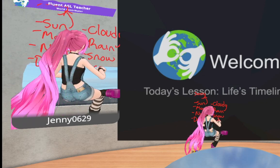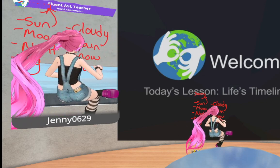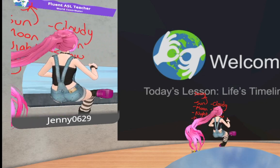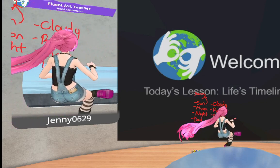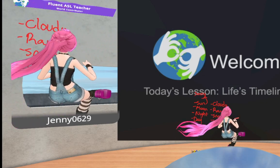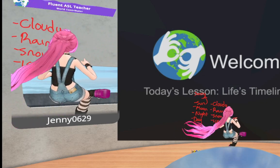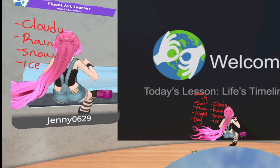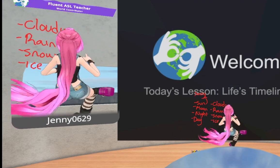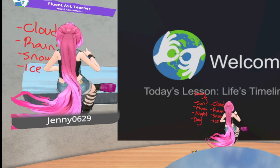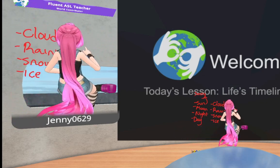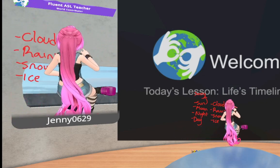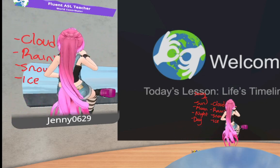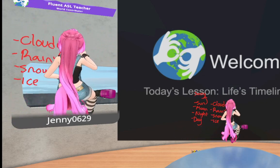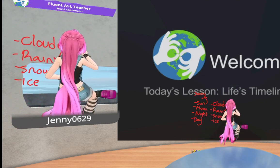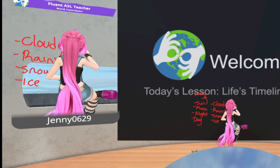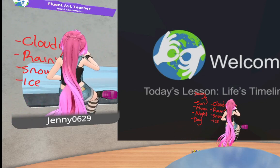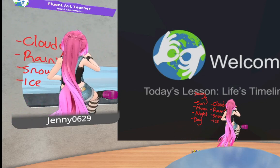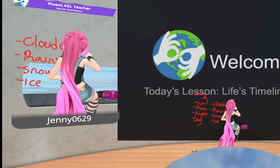ice,